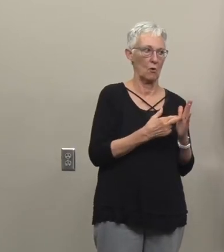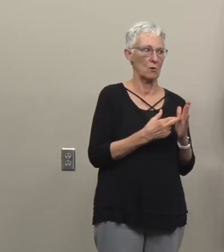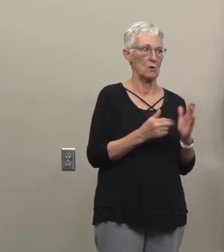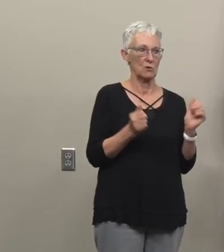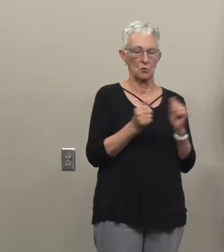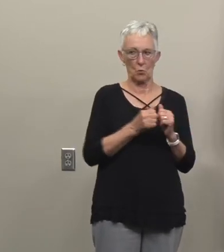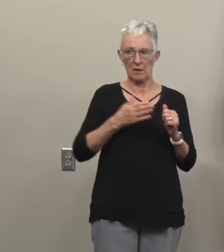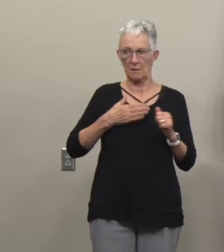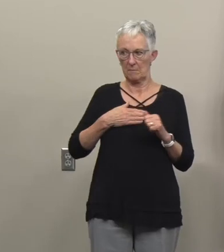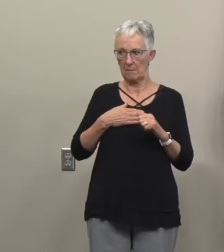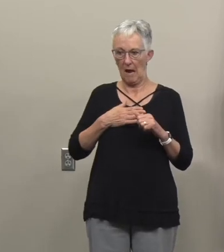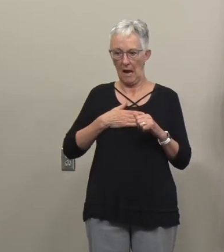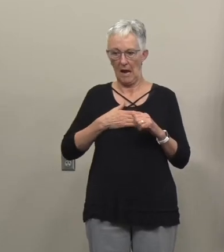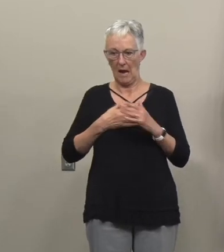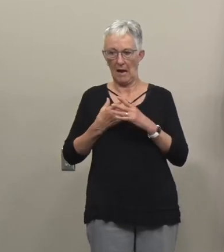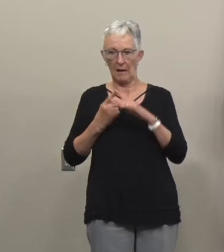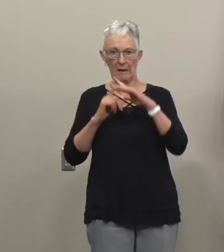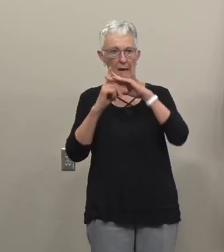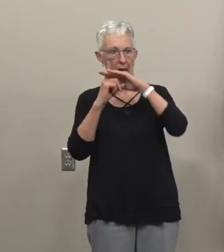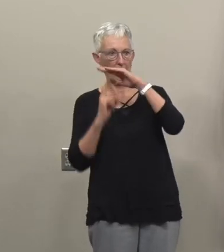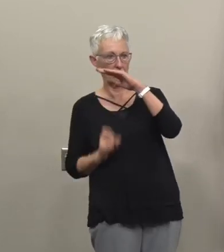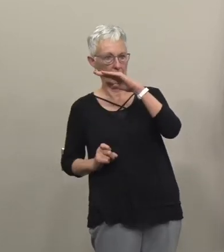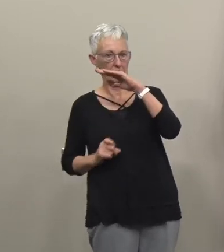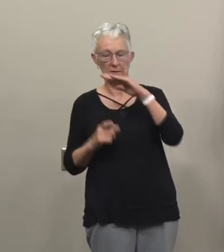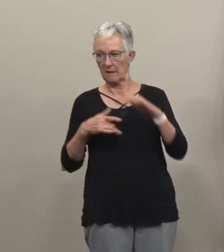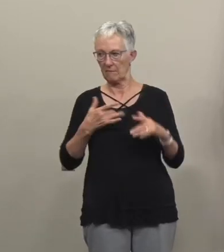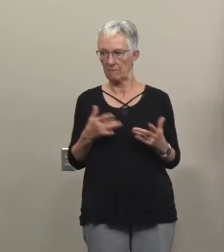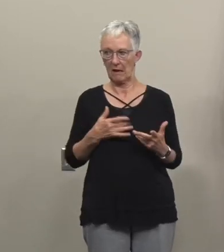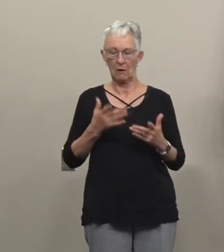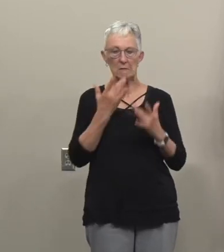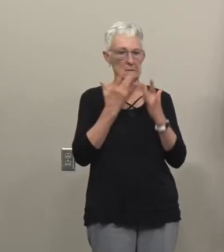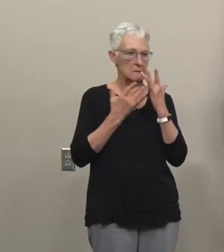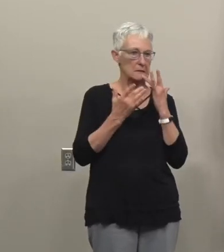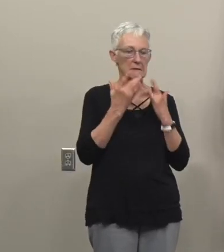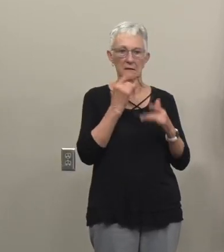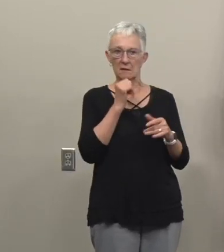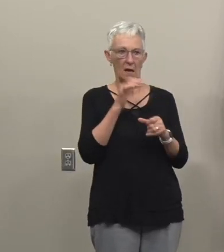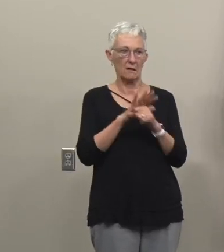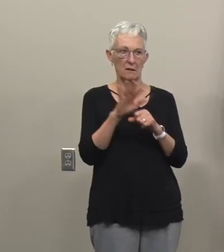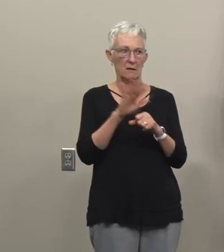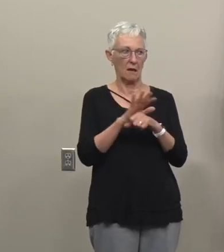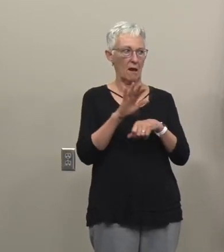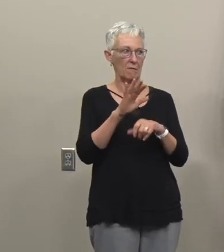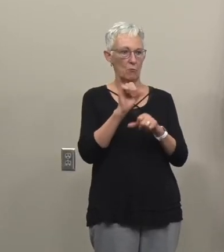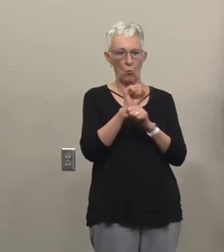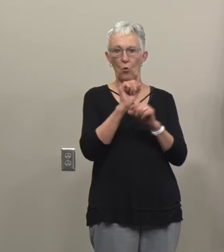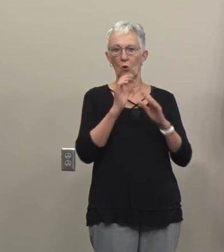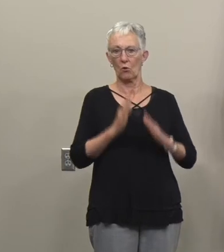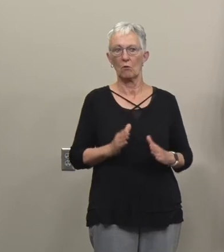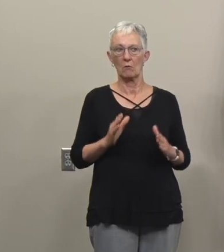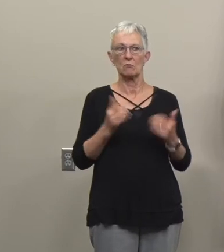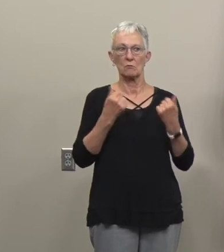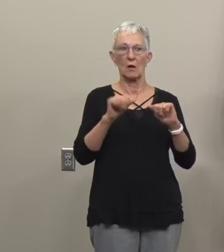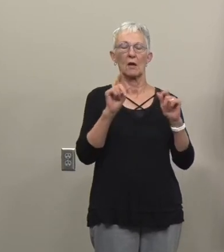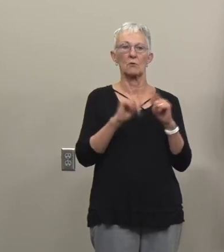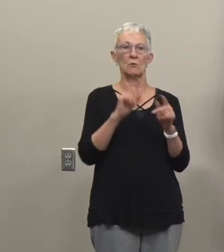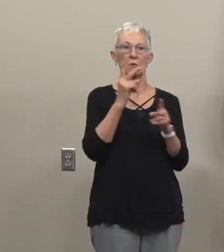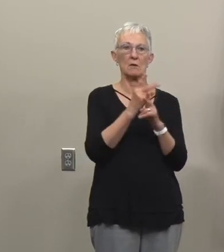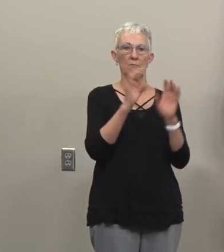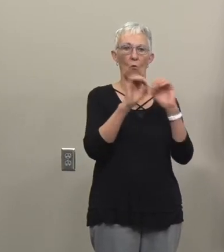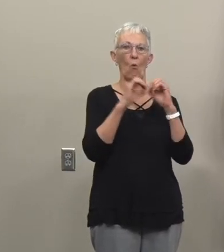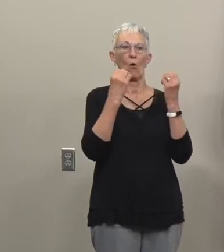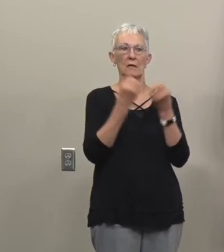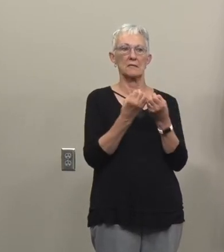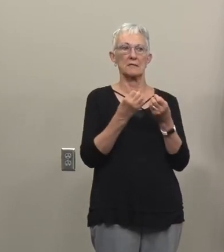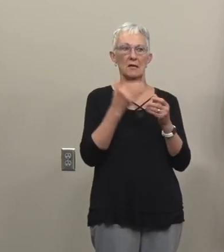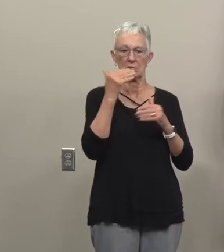left them a player short. And so at the end of the day, they are going through a tough time trying to keep the organization